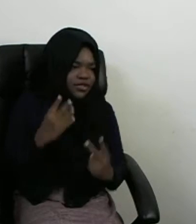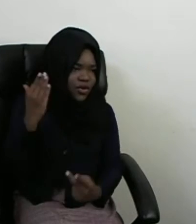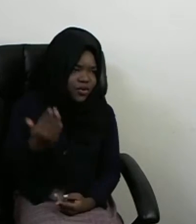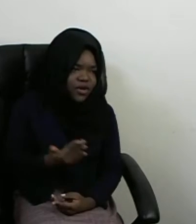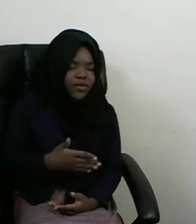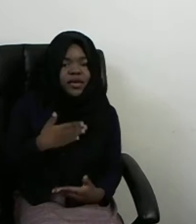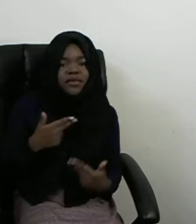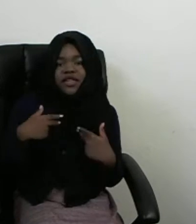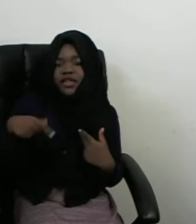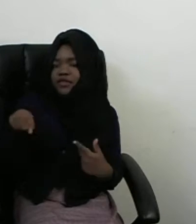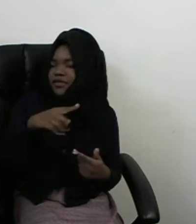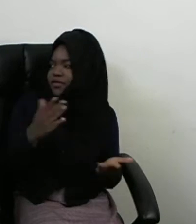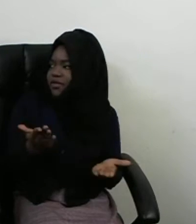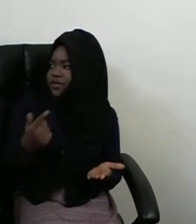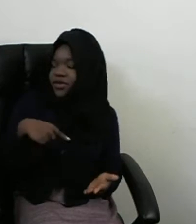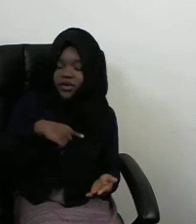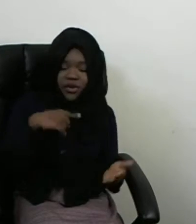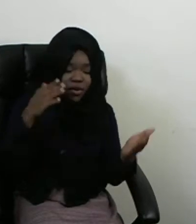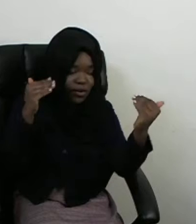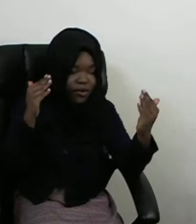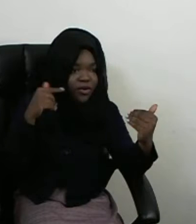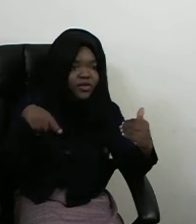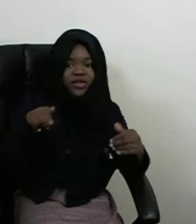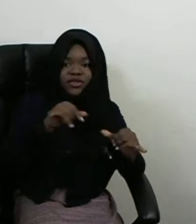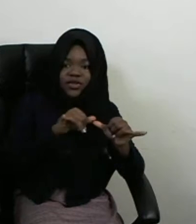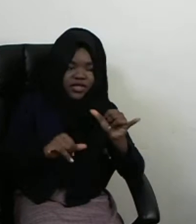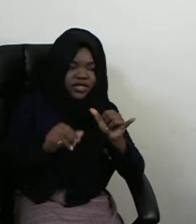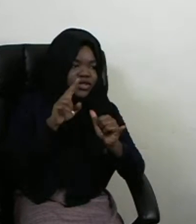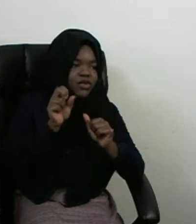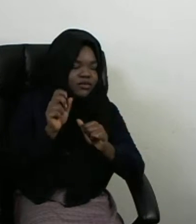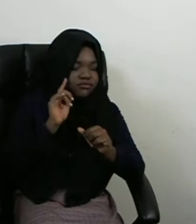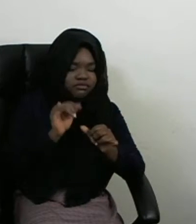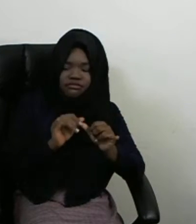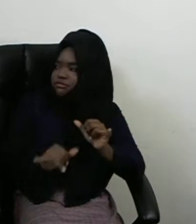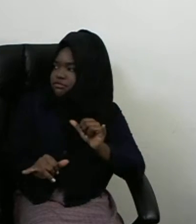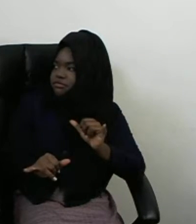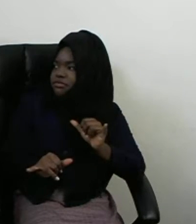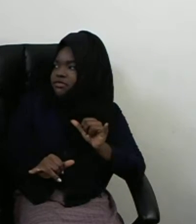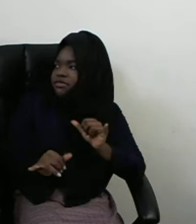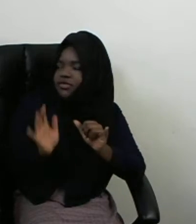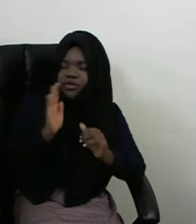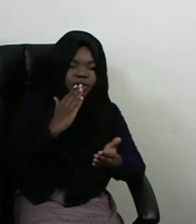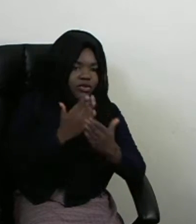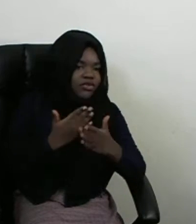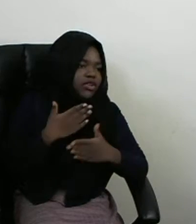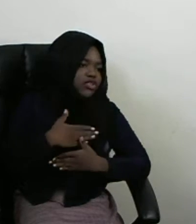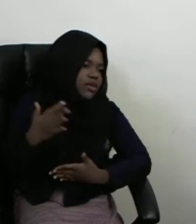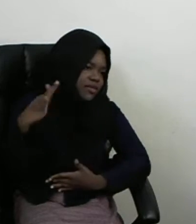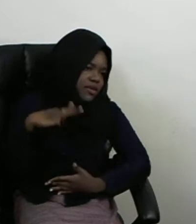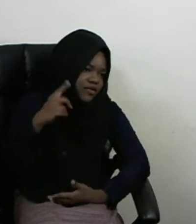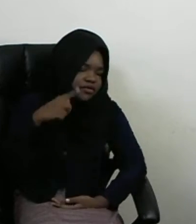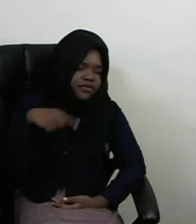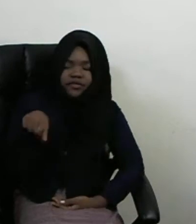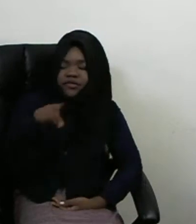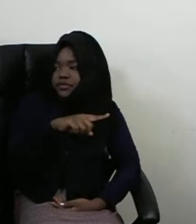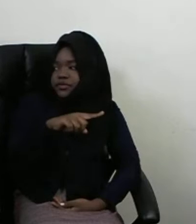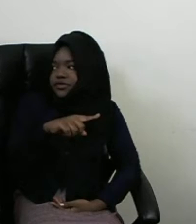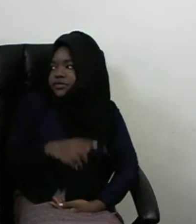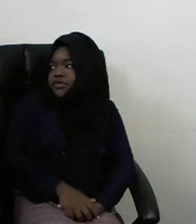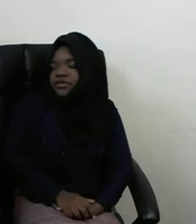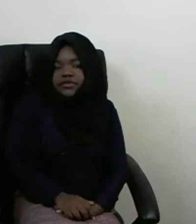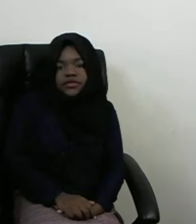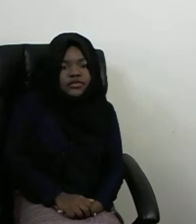We're happy to have you, and we hope that your stay in the US will be good and beneficial to you and